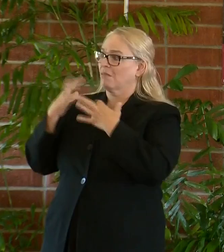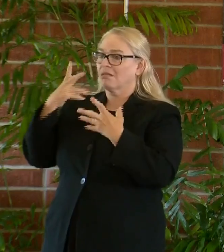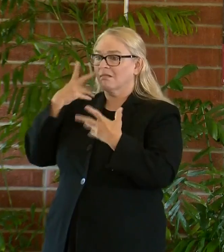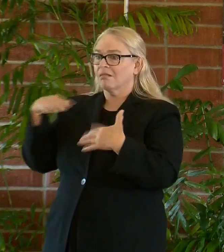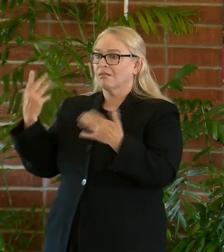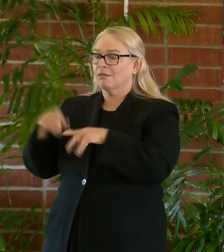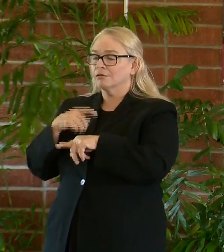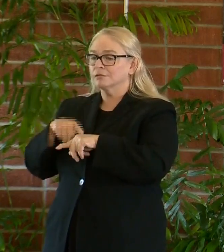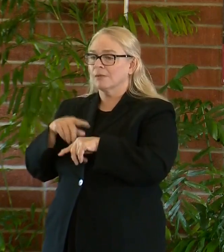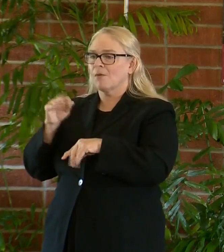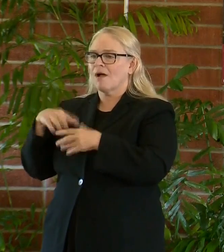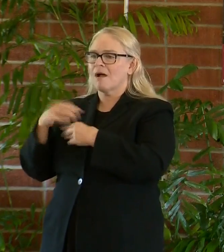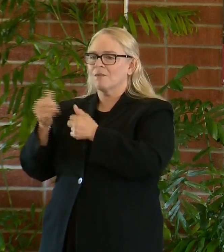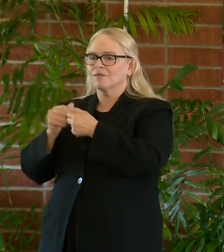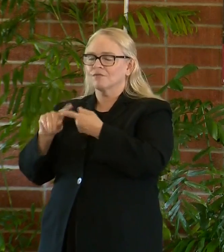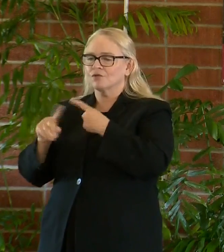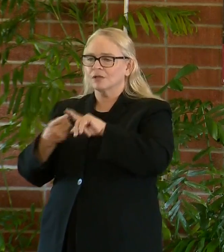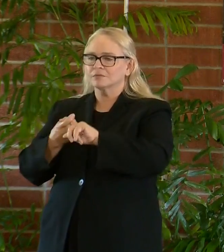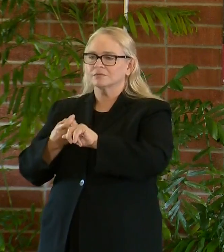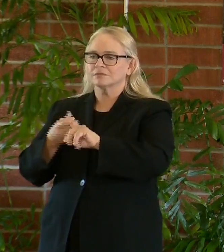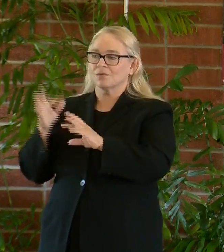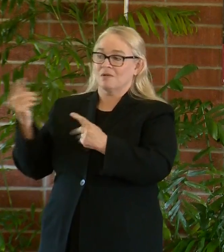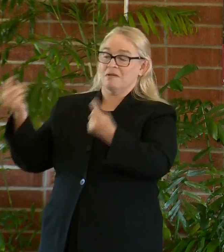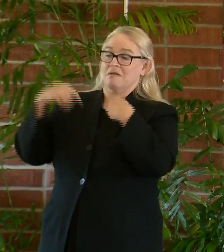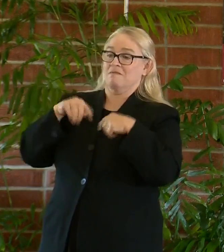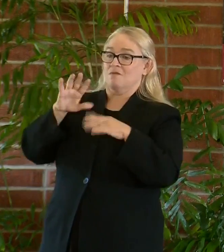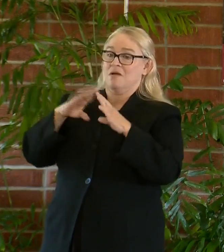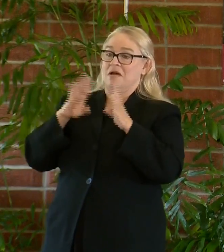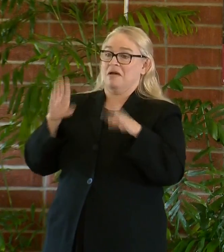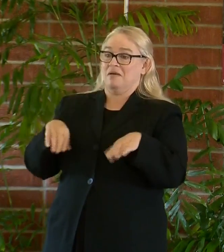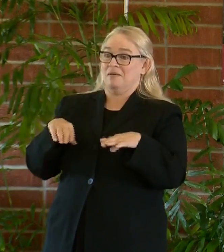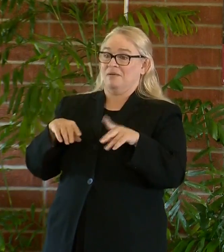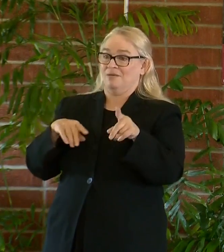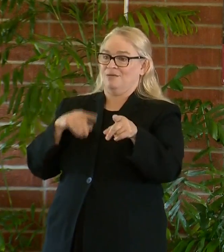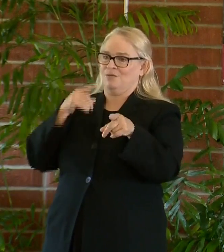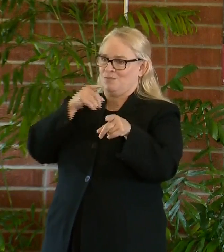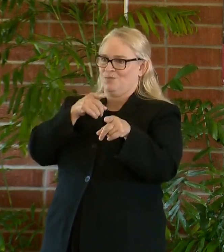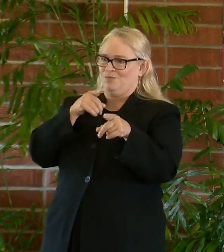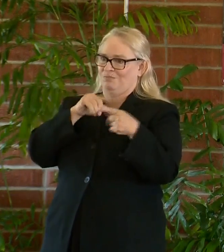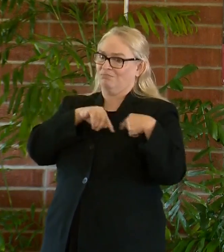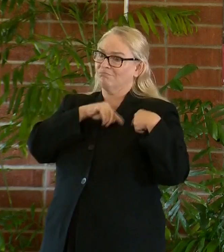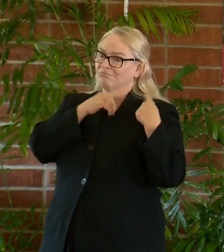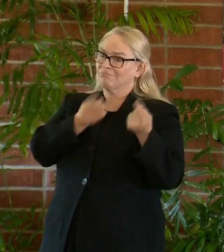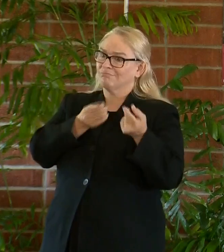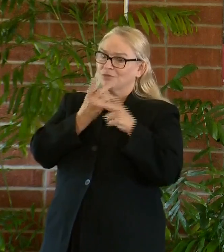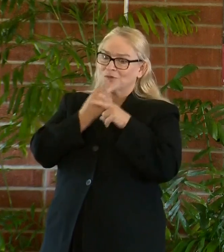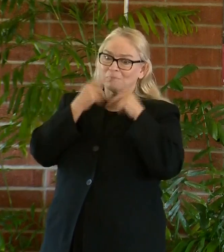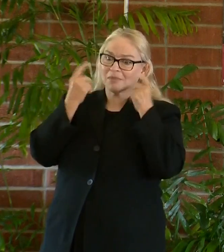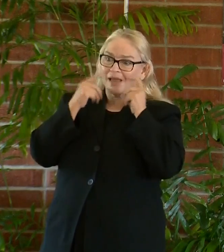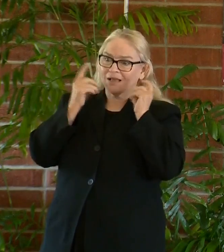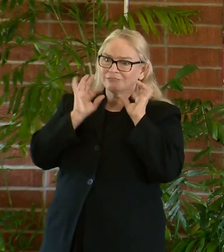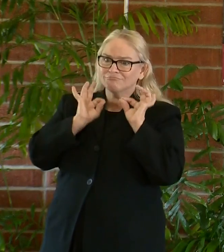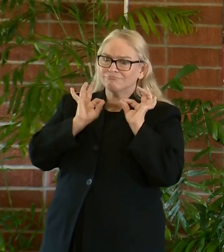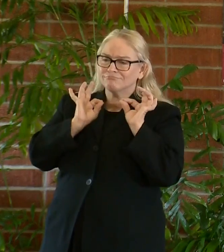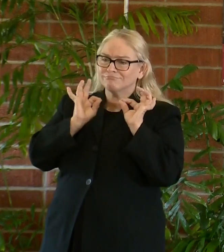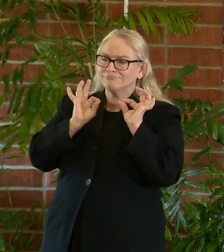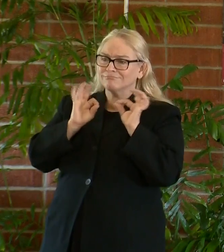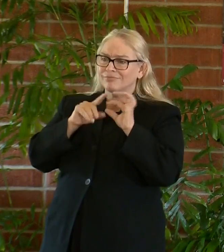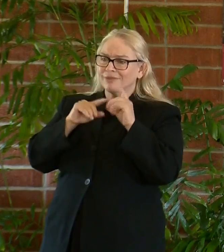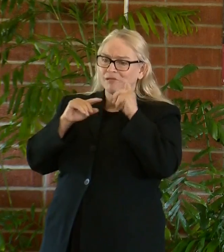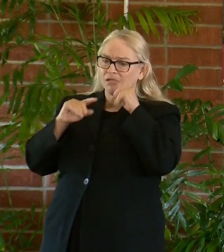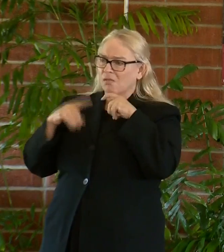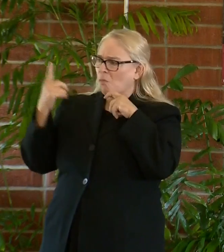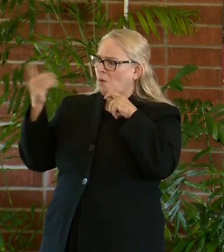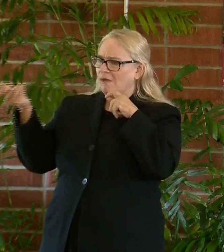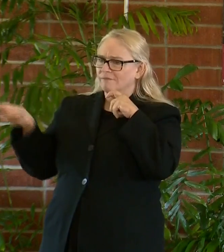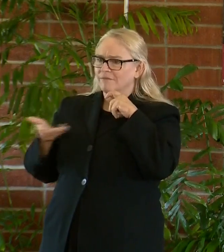outside of your household. All that good work that you're doing at work, and when you're outdoors and you're going grocery shopping,